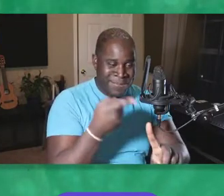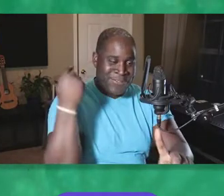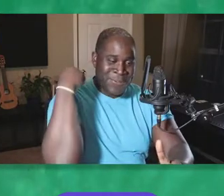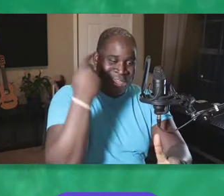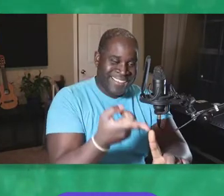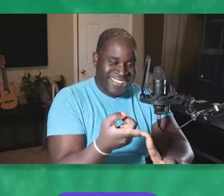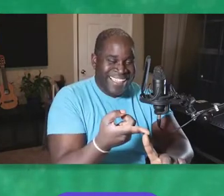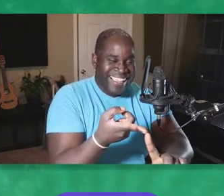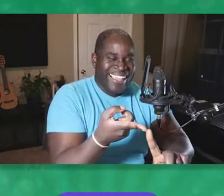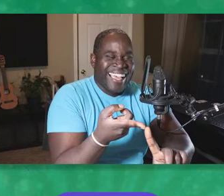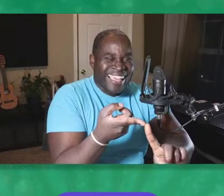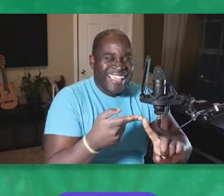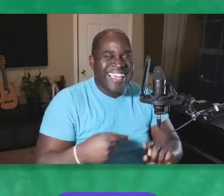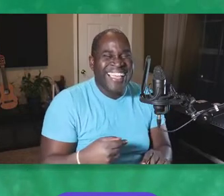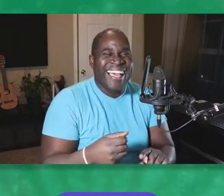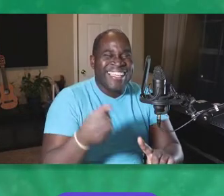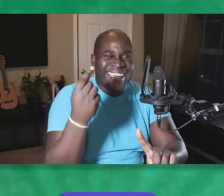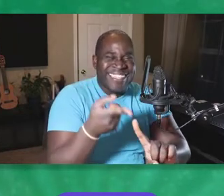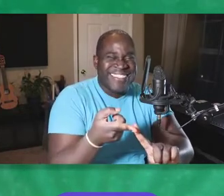It's like, I'm so pissed.